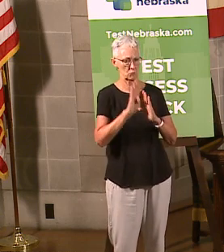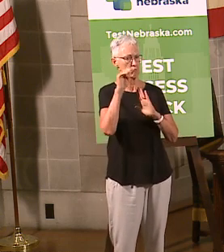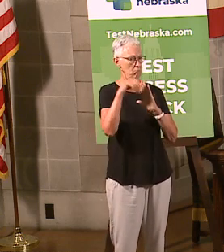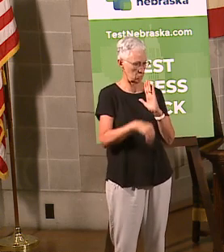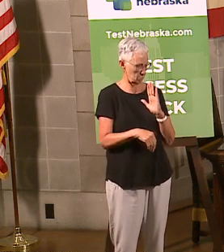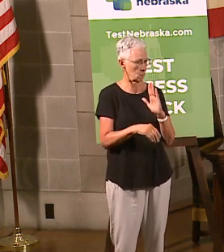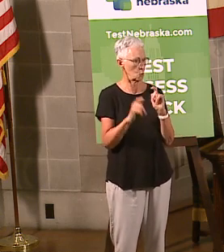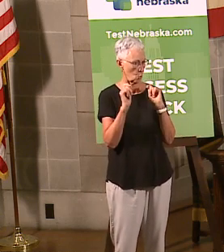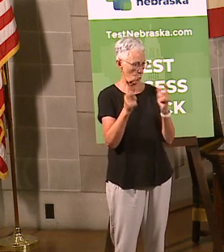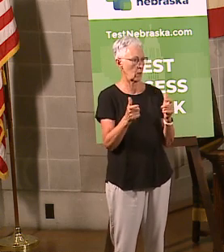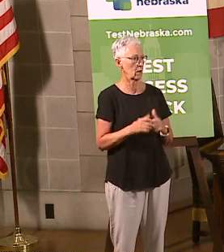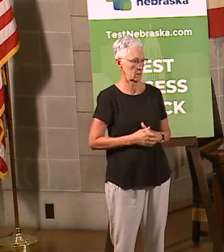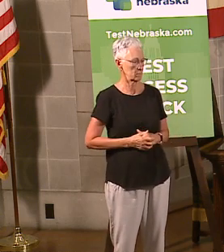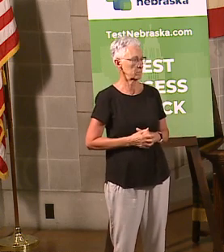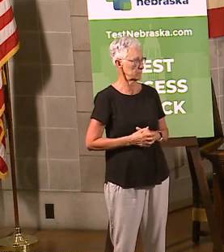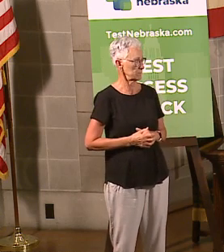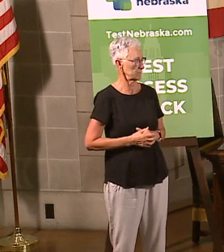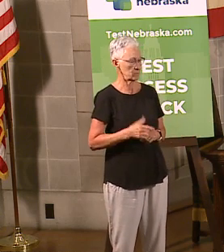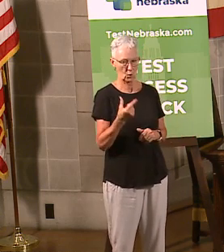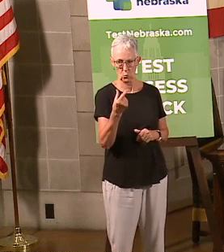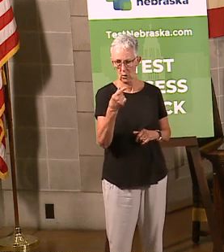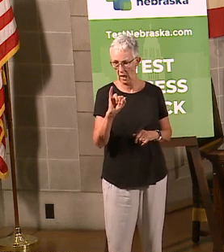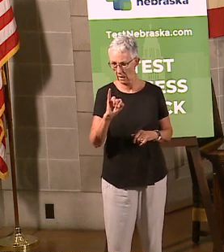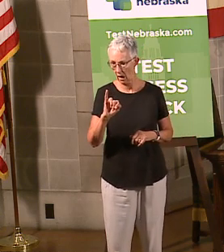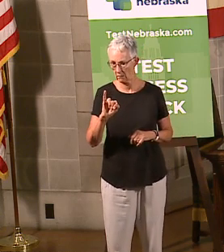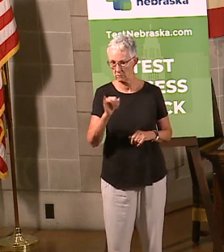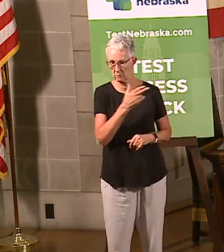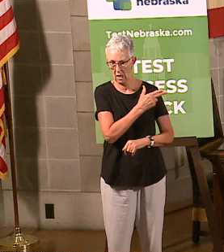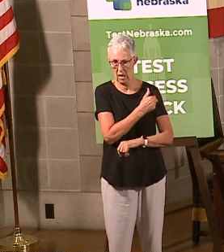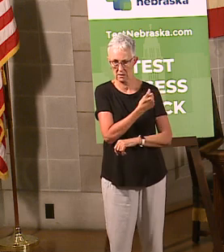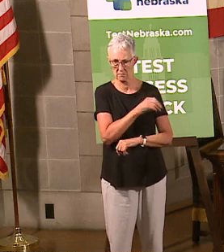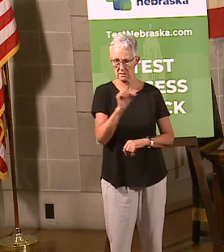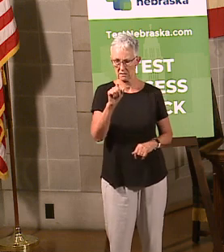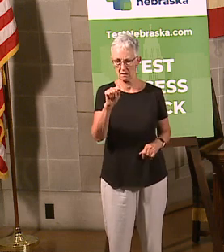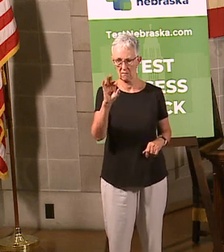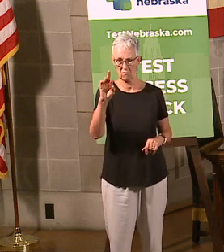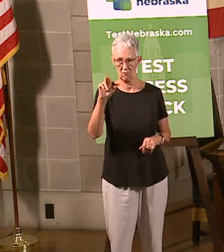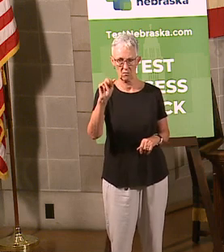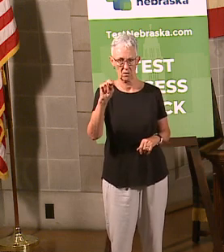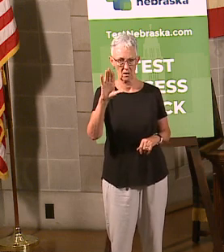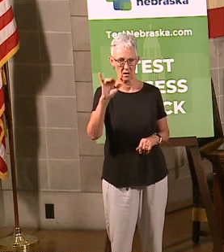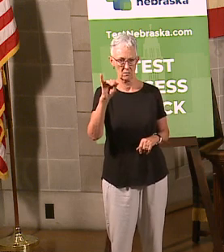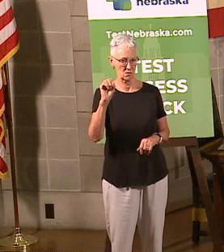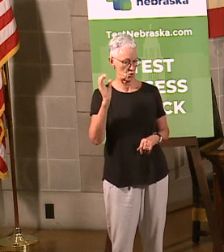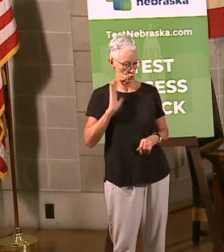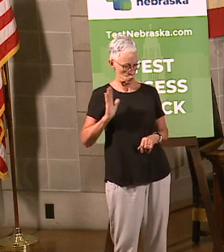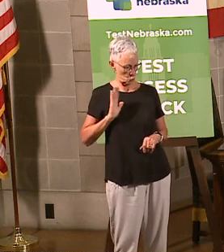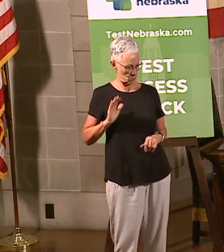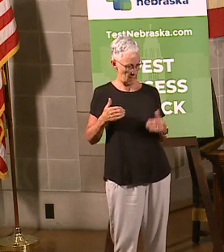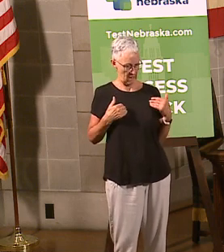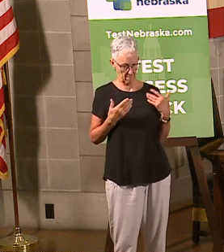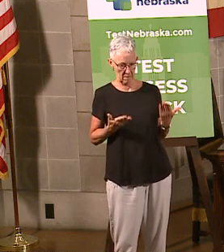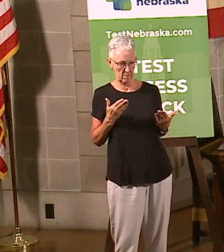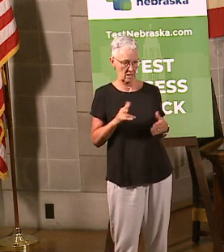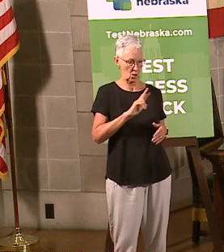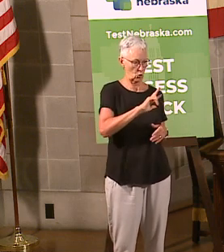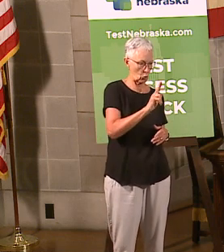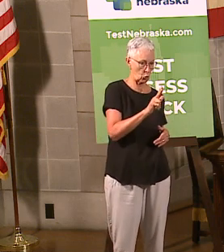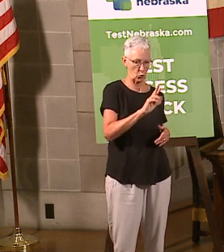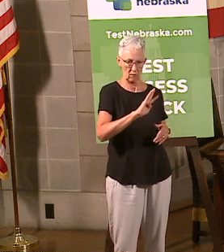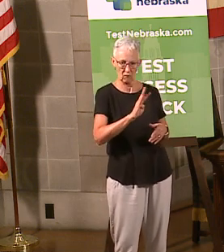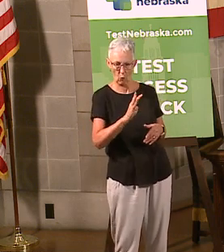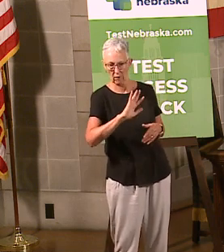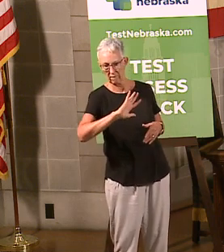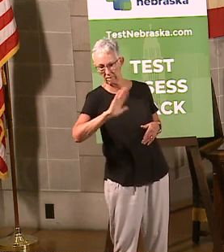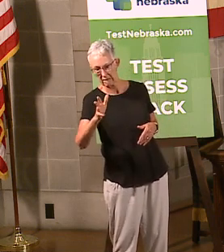And as a matter of fact, Grand Island Hospital today, St. Francis, again, which used to report up to 30, 40, even up to